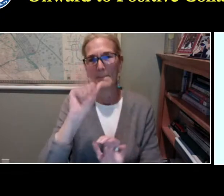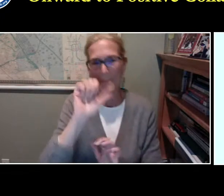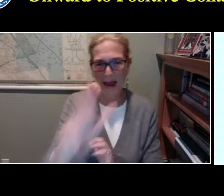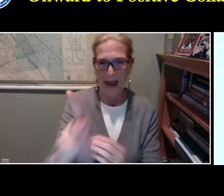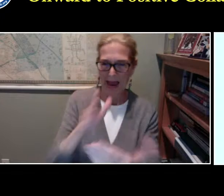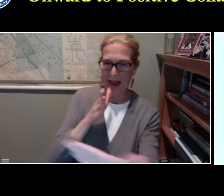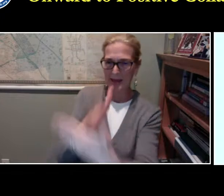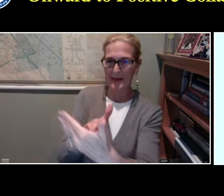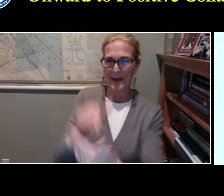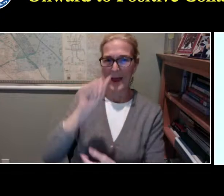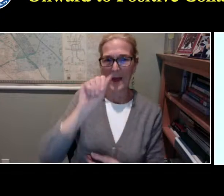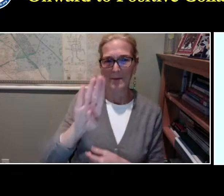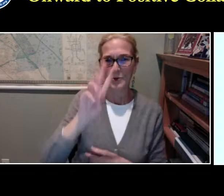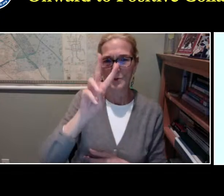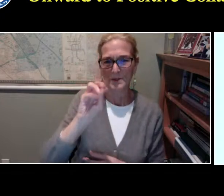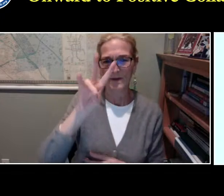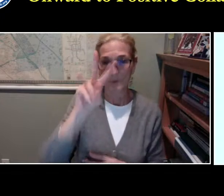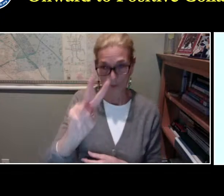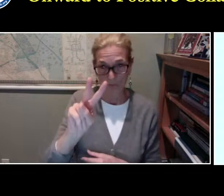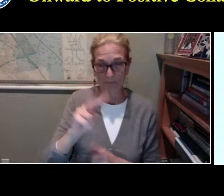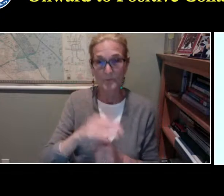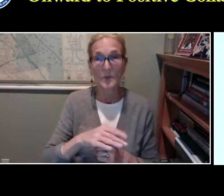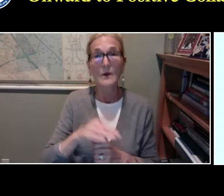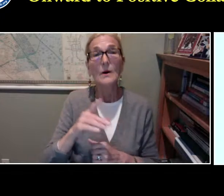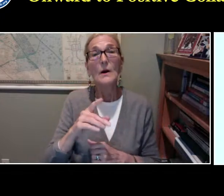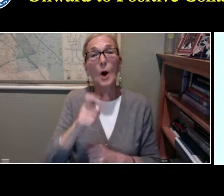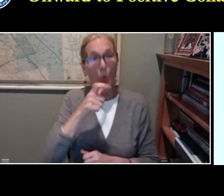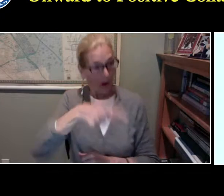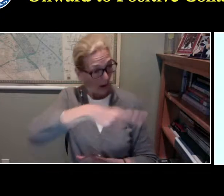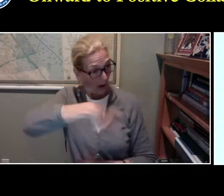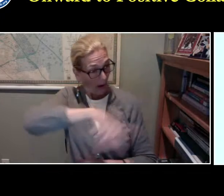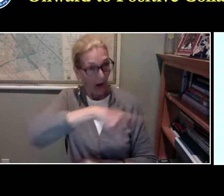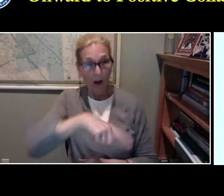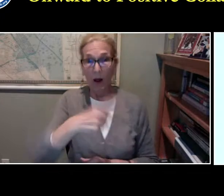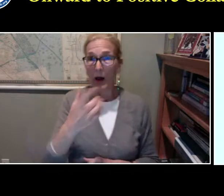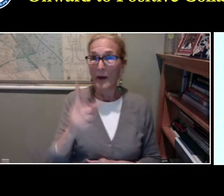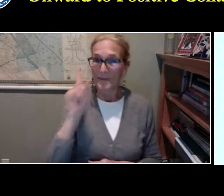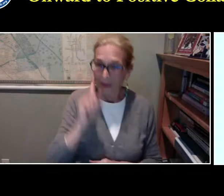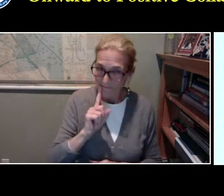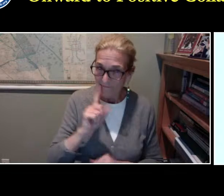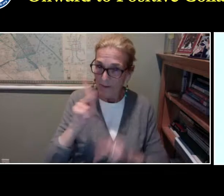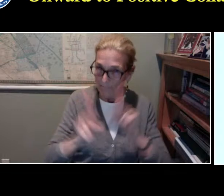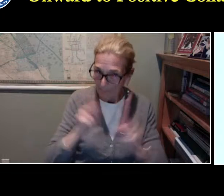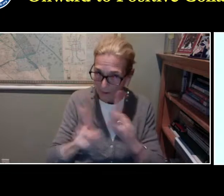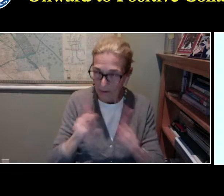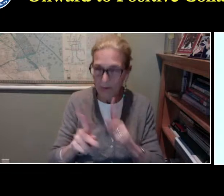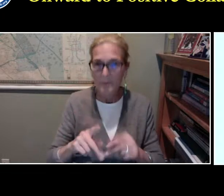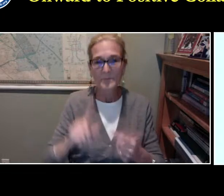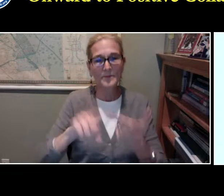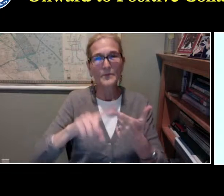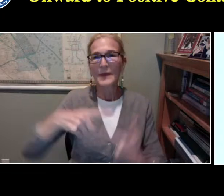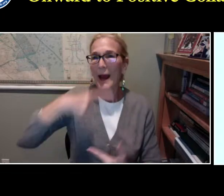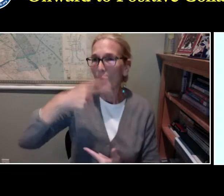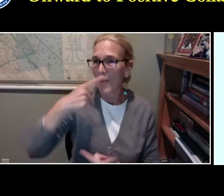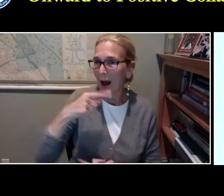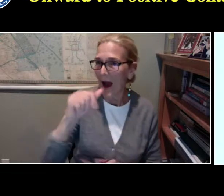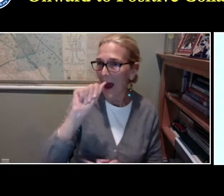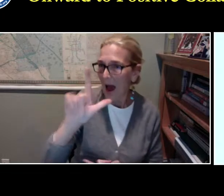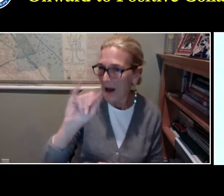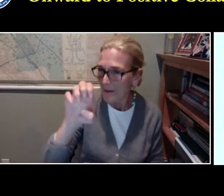spoken English. And when deaf advocates found out, we had to fight and push back against AB